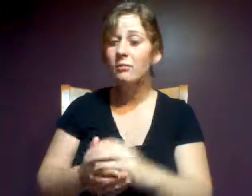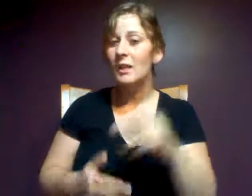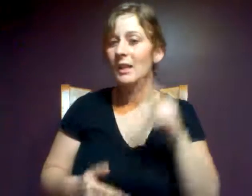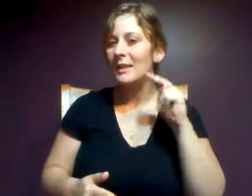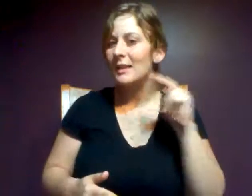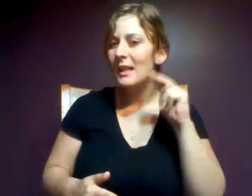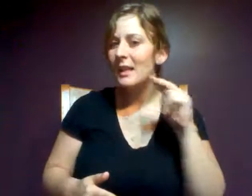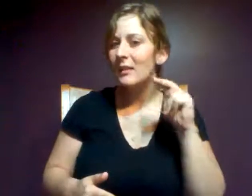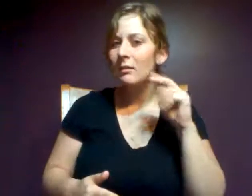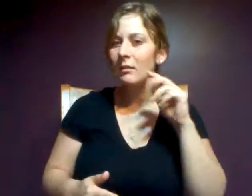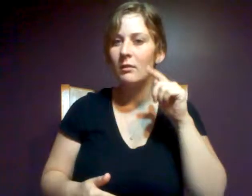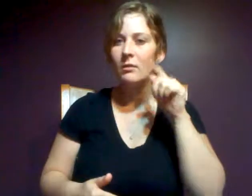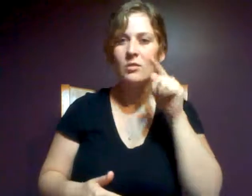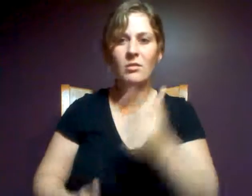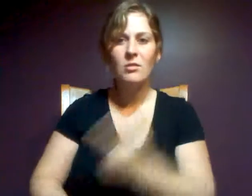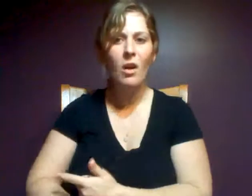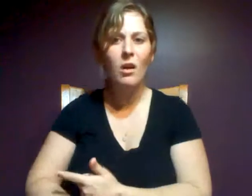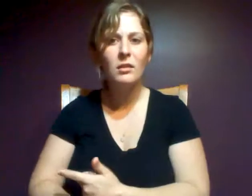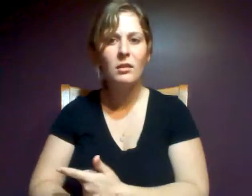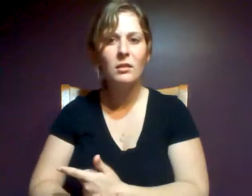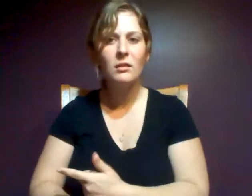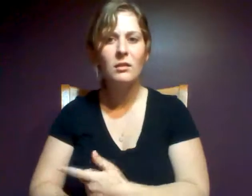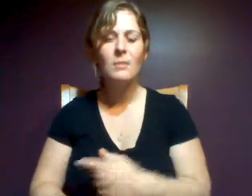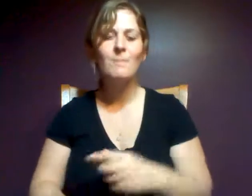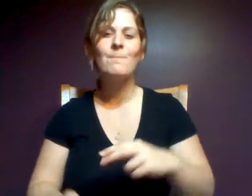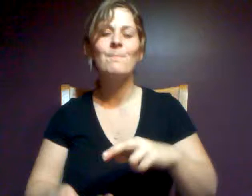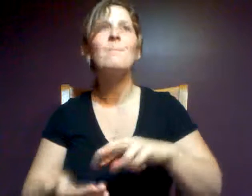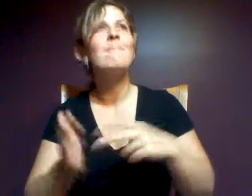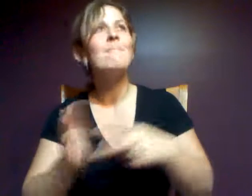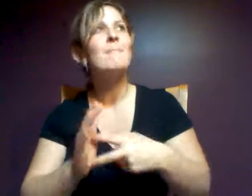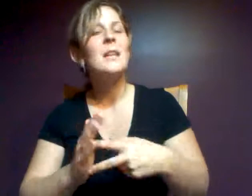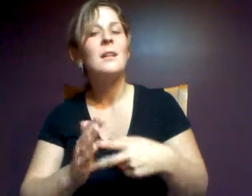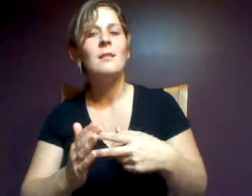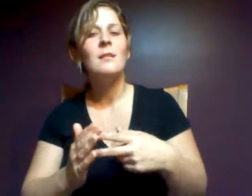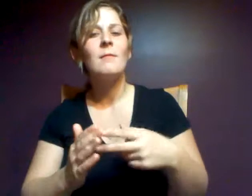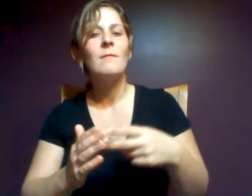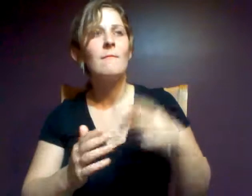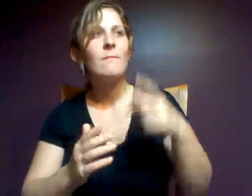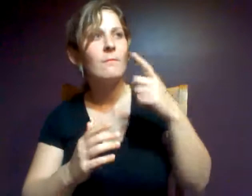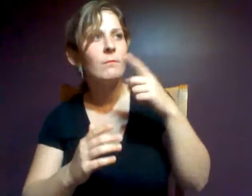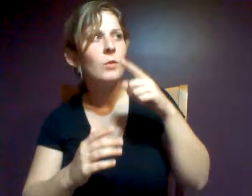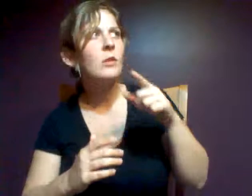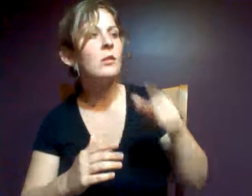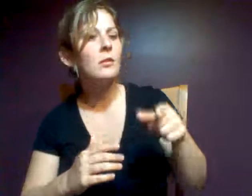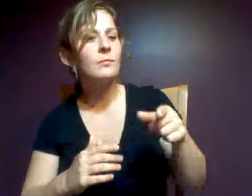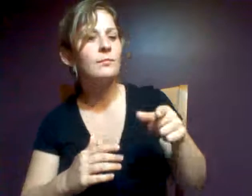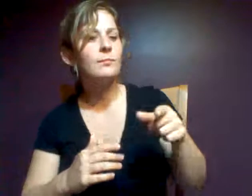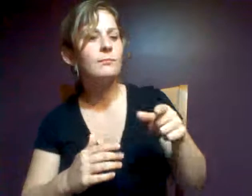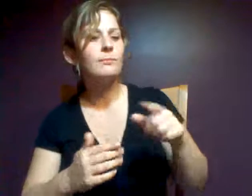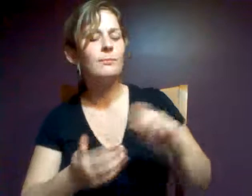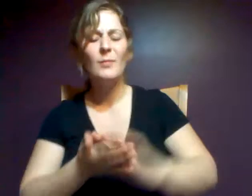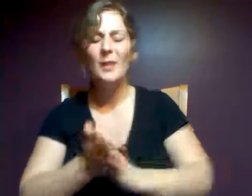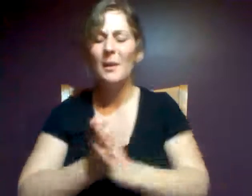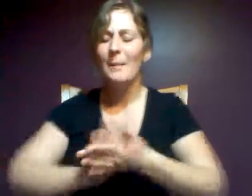today. What would it mean for her if she were freed from that voice of her